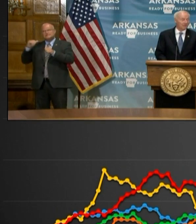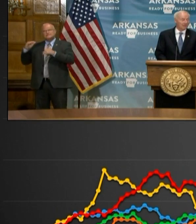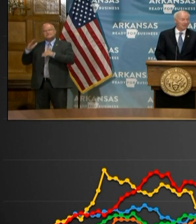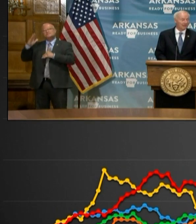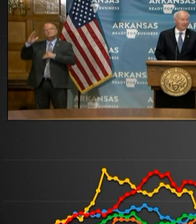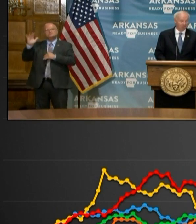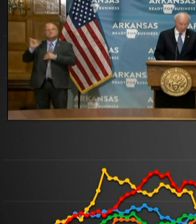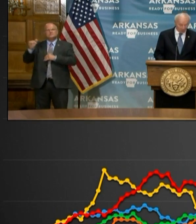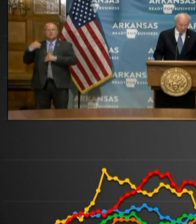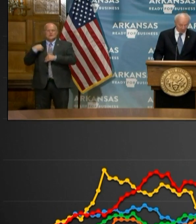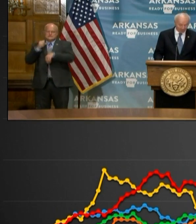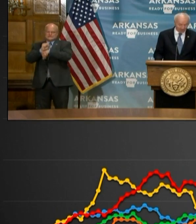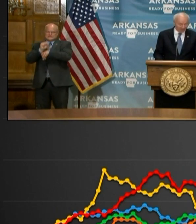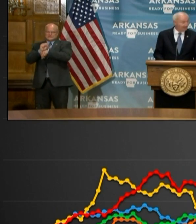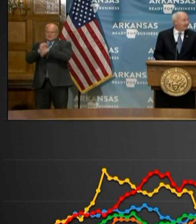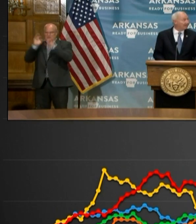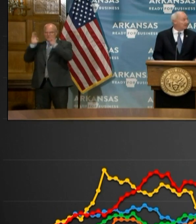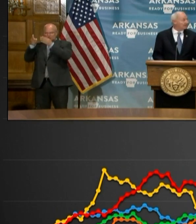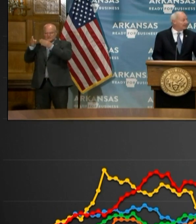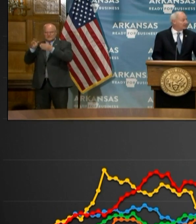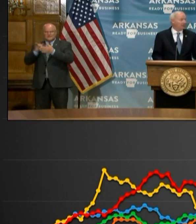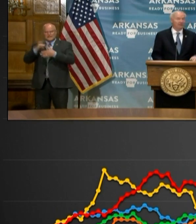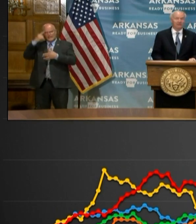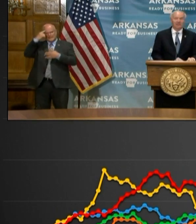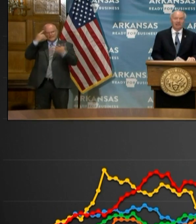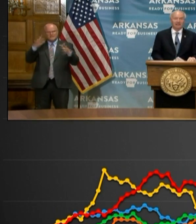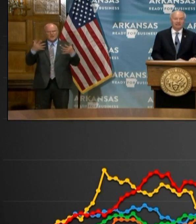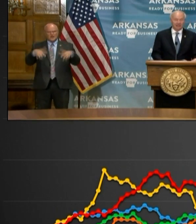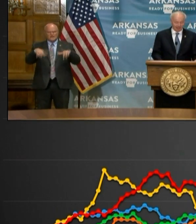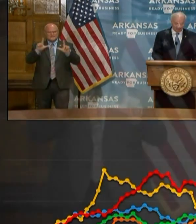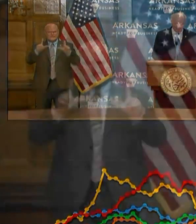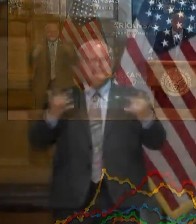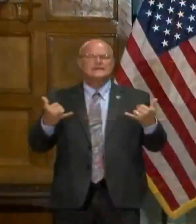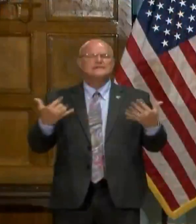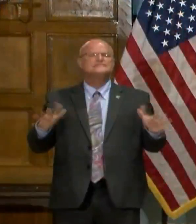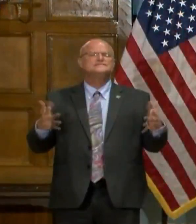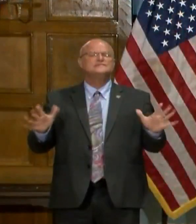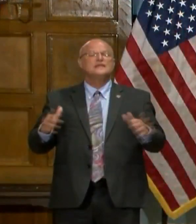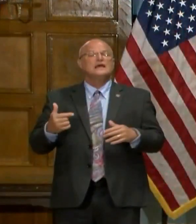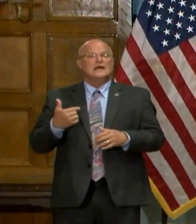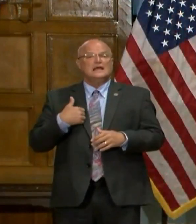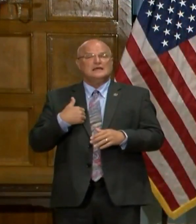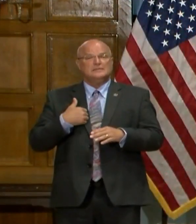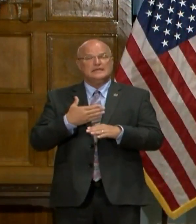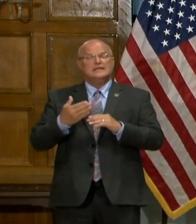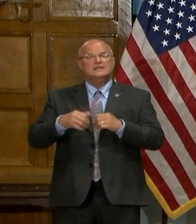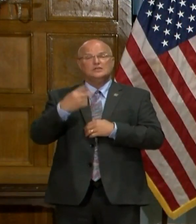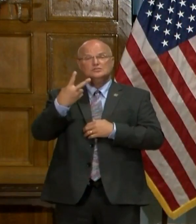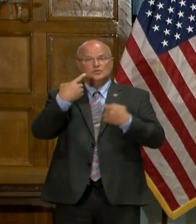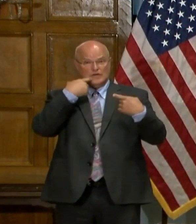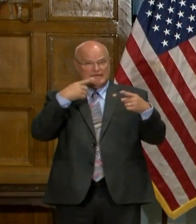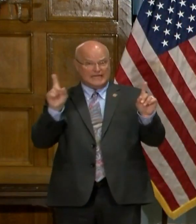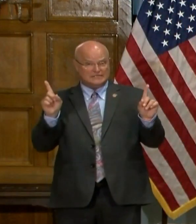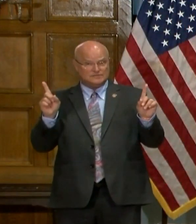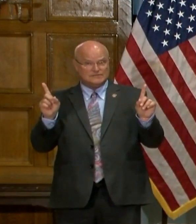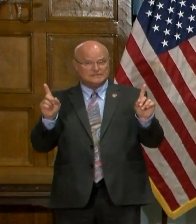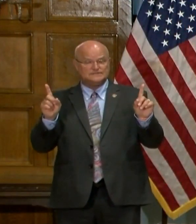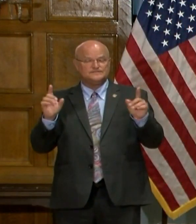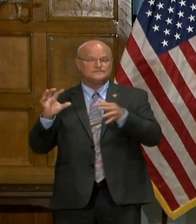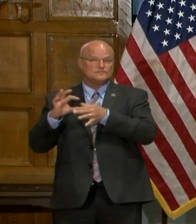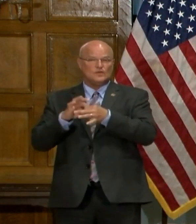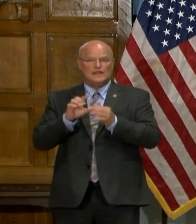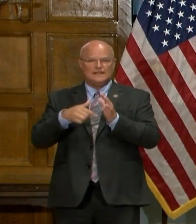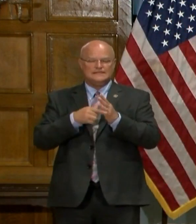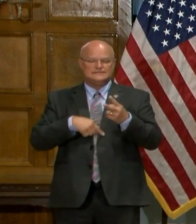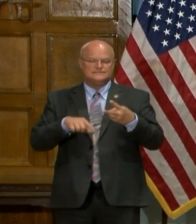to work on. And I believe that's all on the slides there. And let me end with two announcements that's related